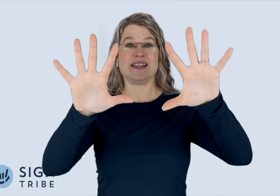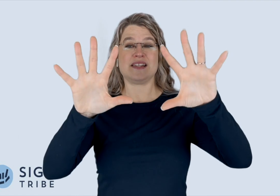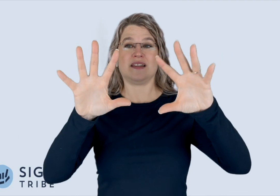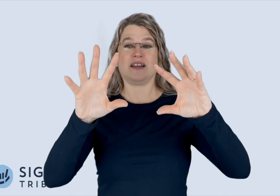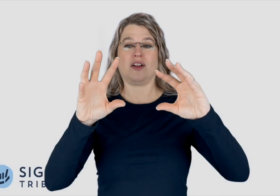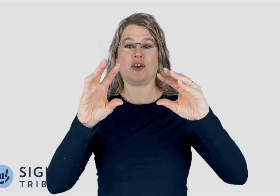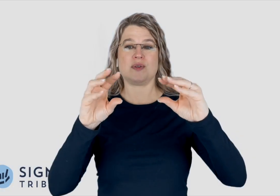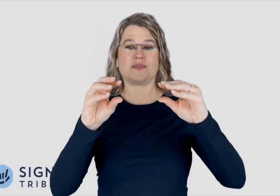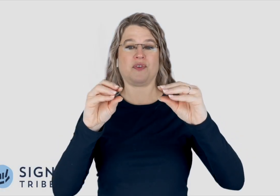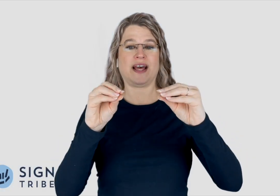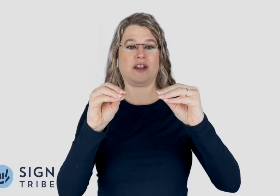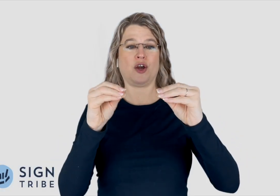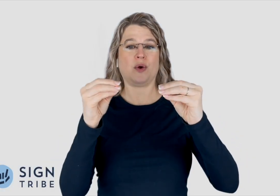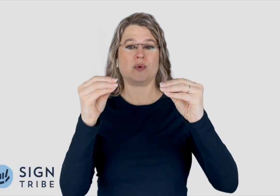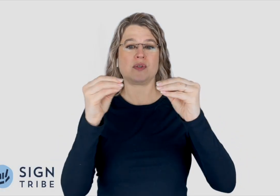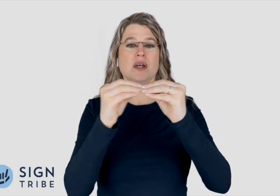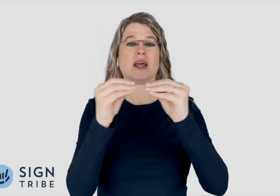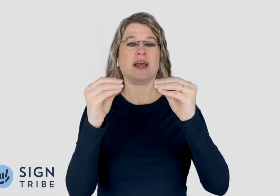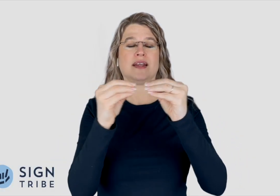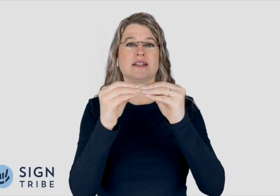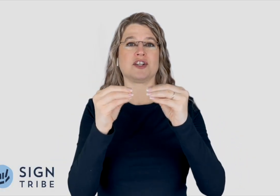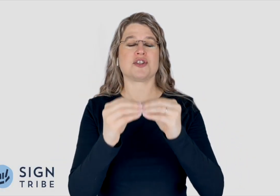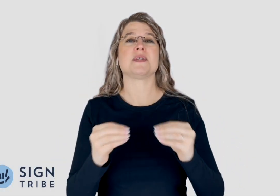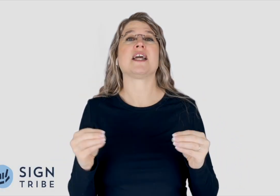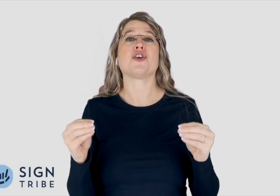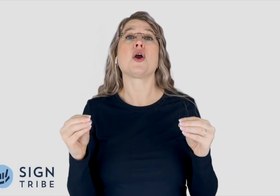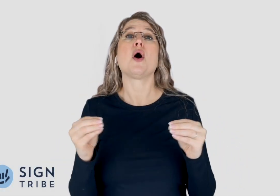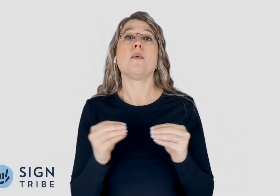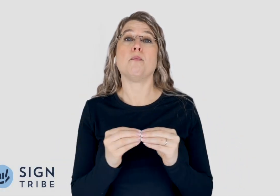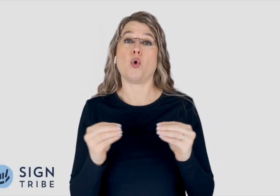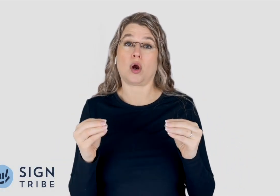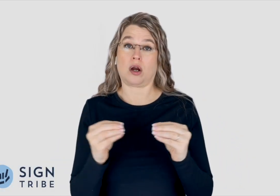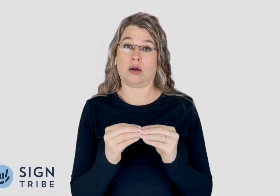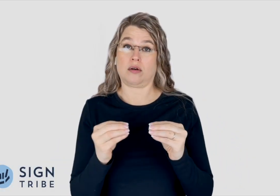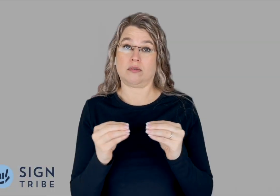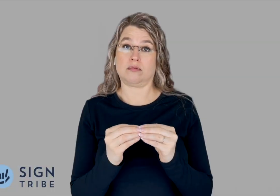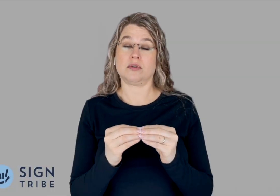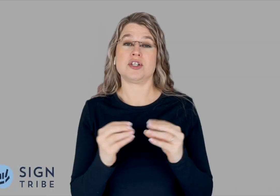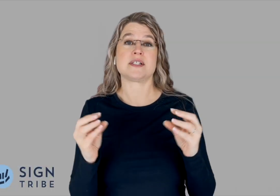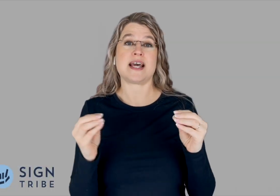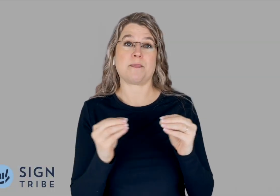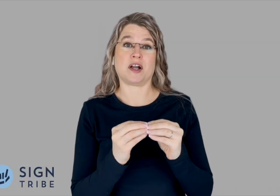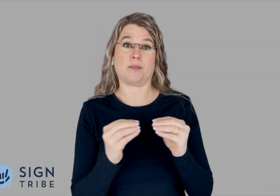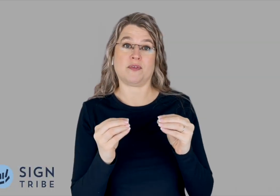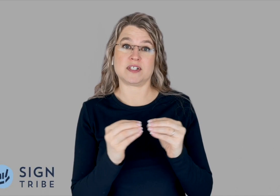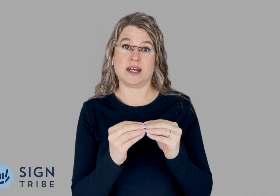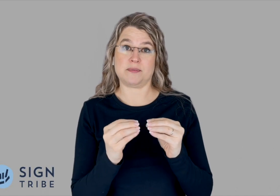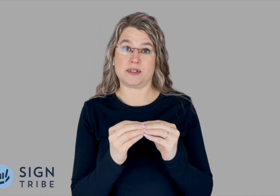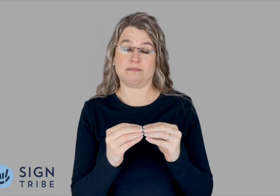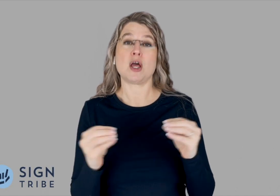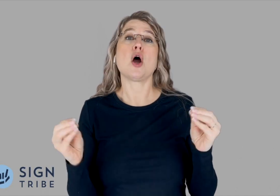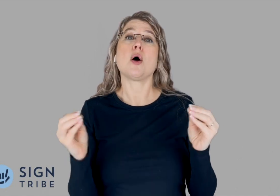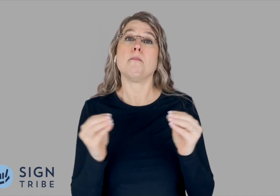in the closed flat O's, and then touch them together. More. Just tap a couple of times.